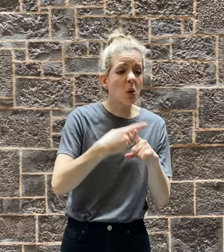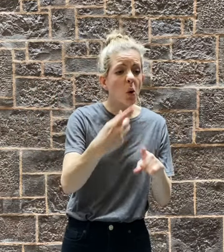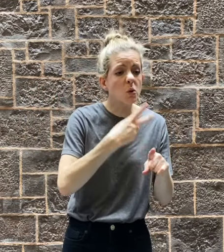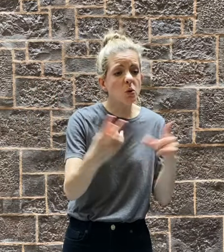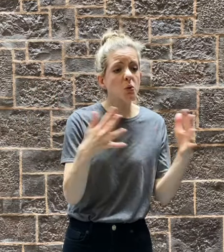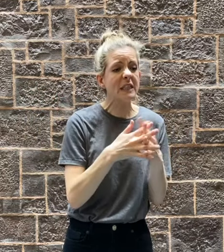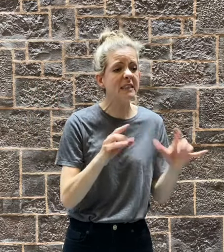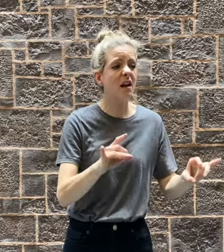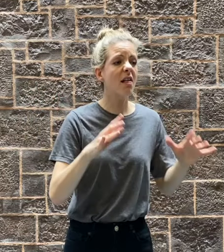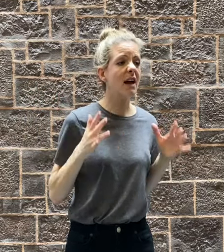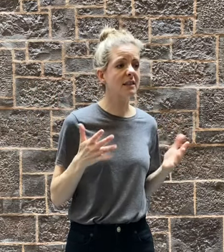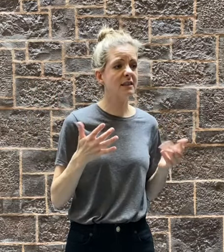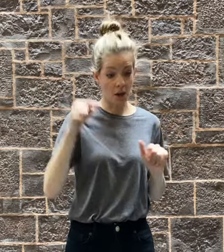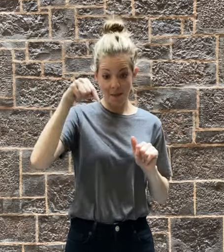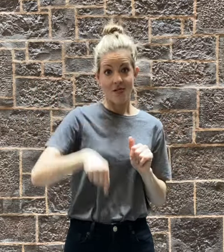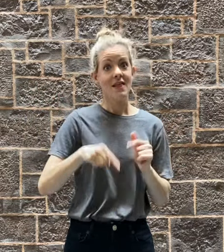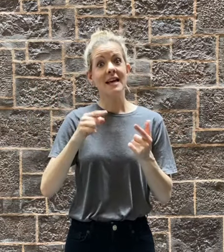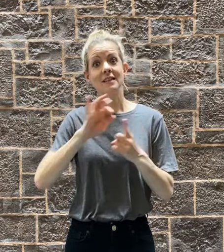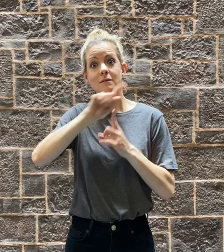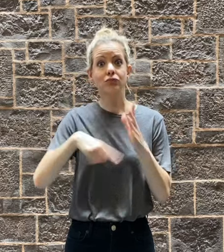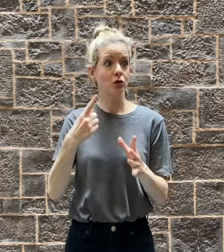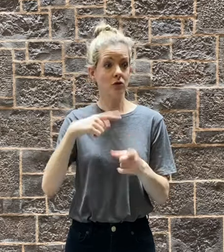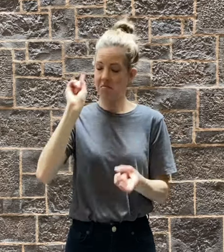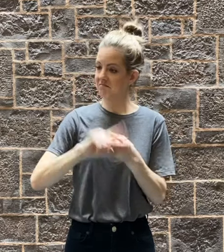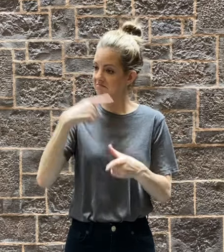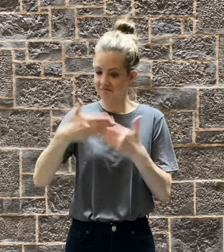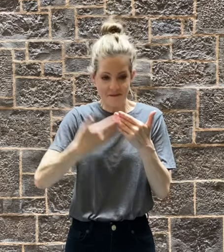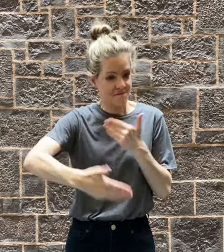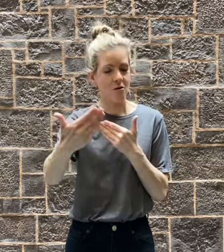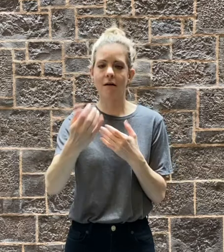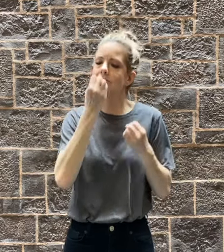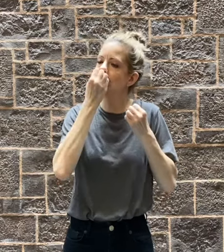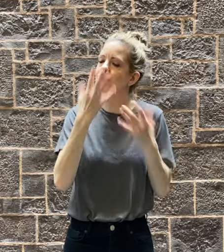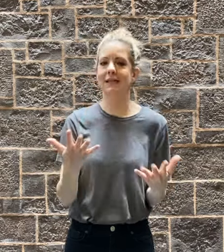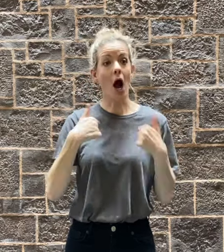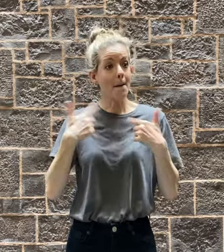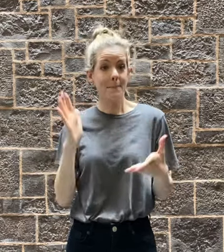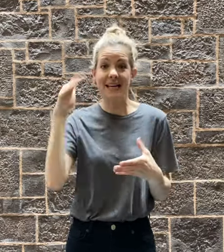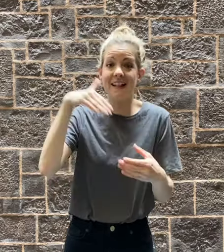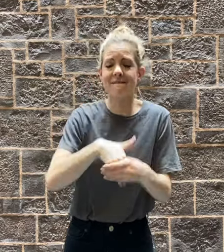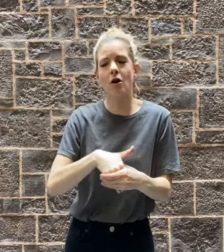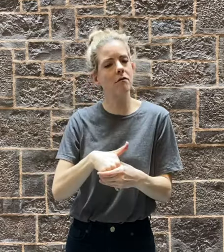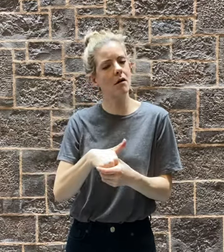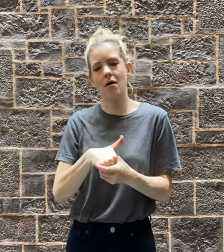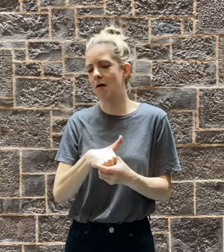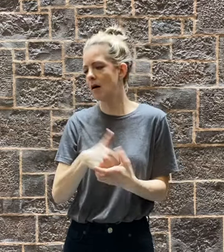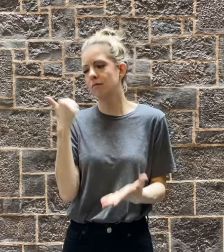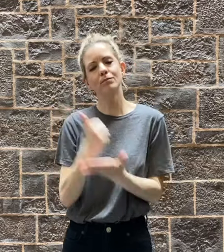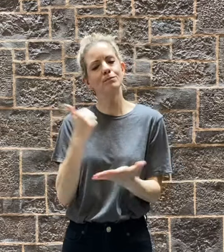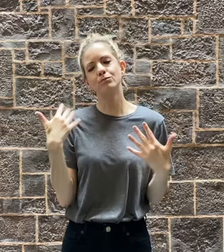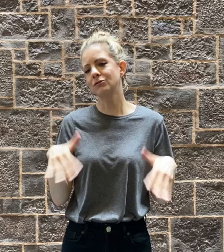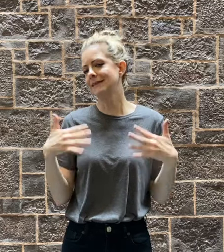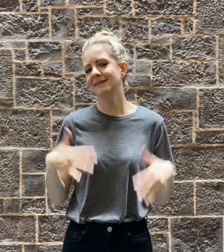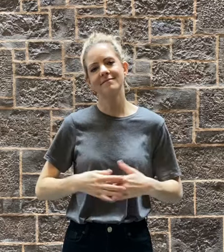something like that. And that this is going to be permanent, and that we've been part of that is just fantastic. We watched